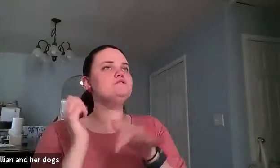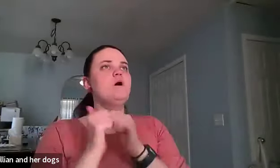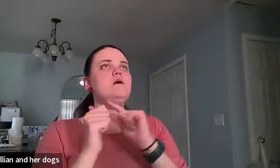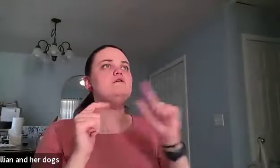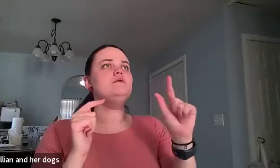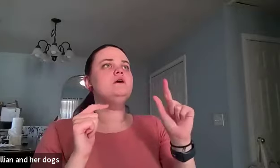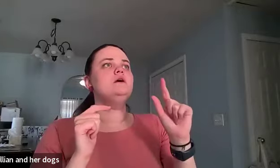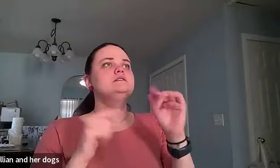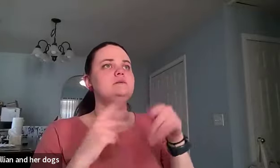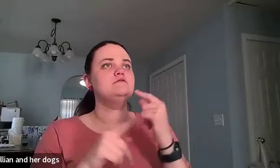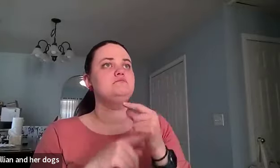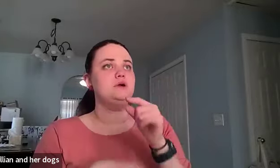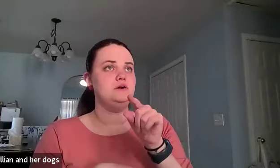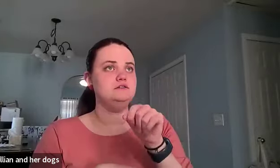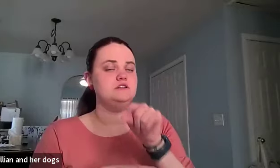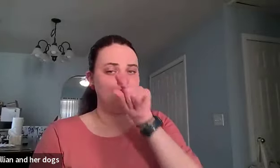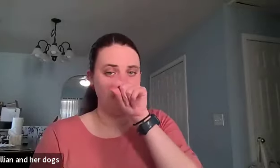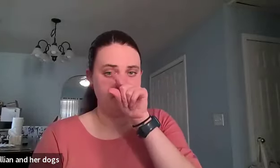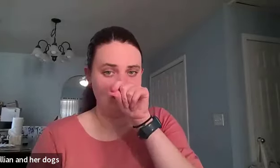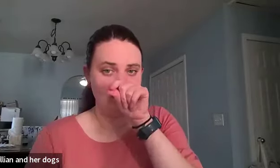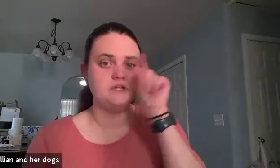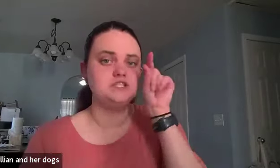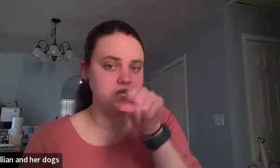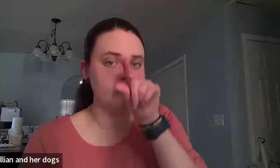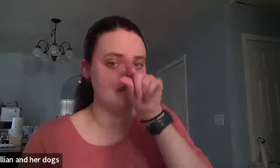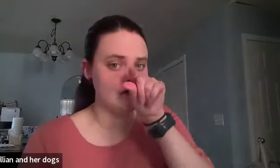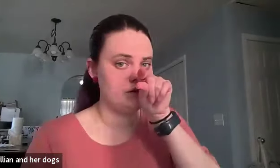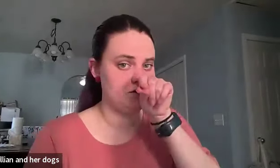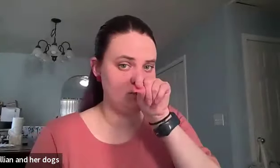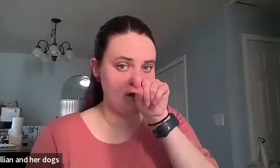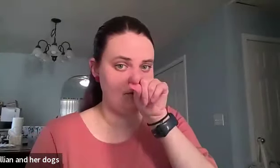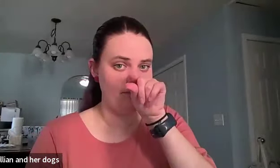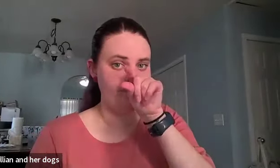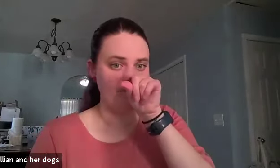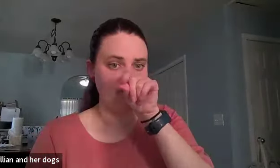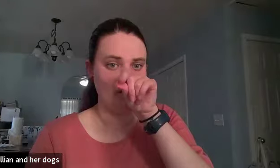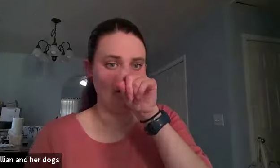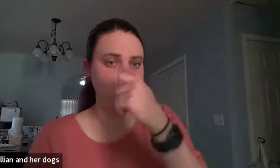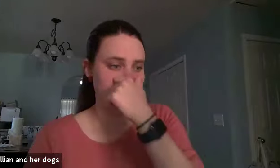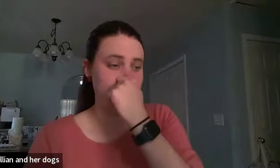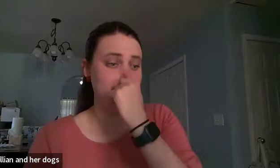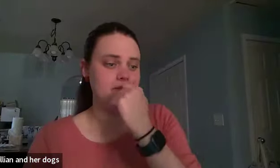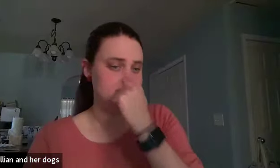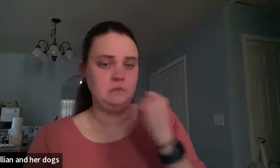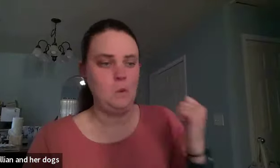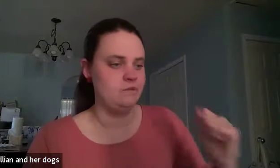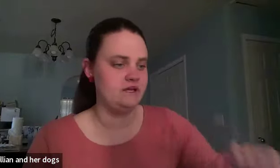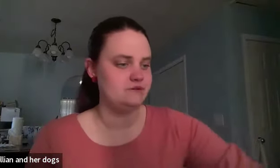almost all types of birds are going to be here, but chicken is also here as well. Okay. Ooh,